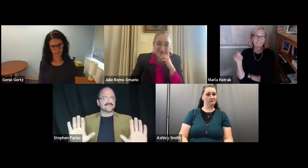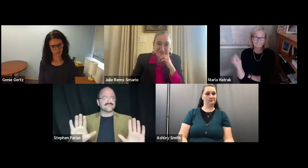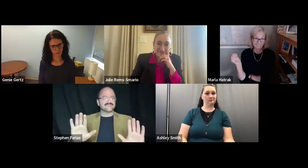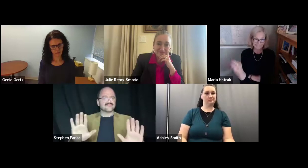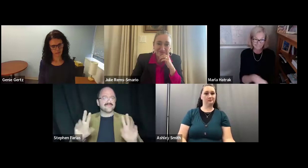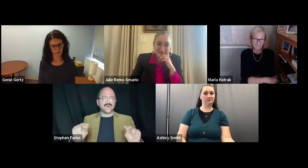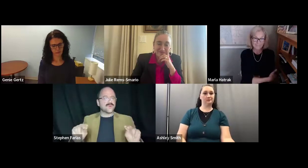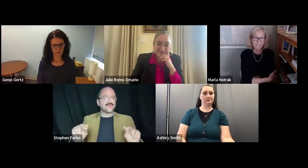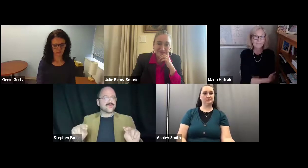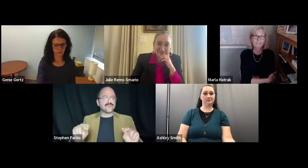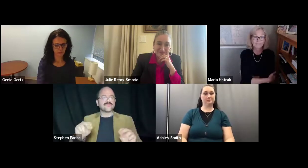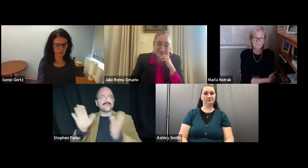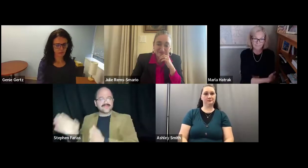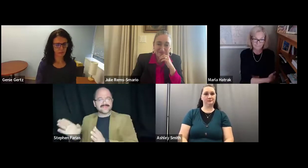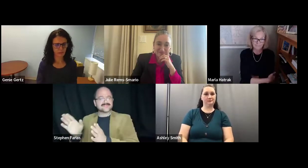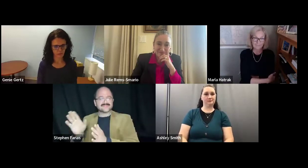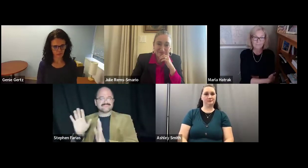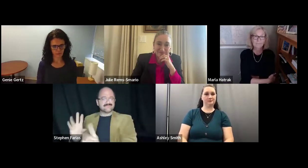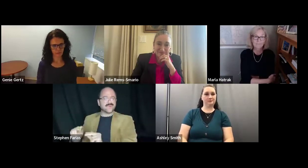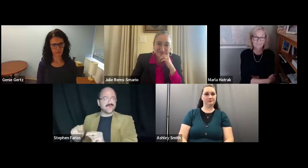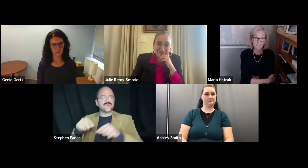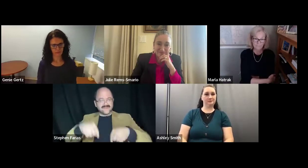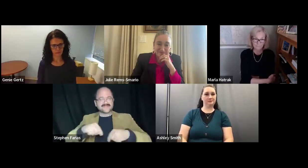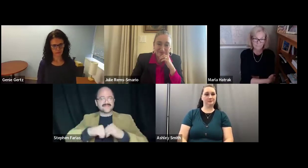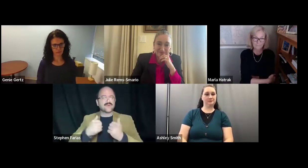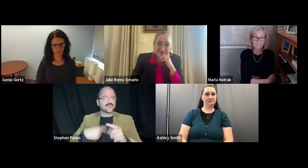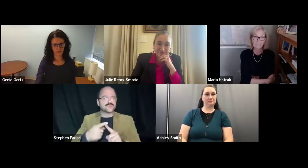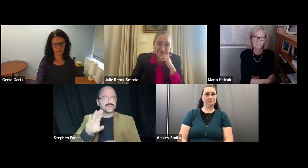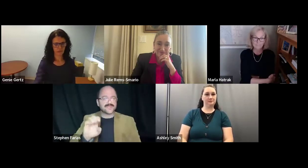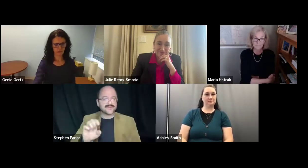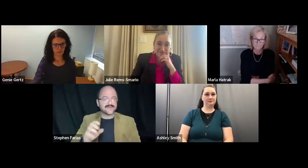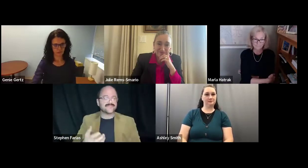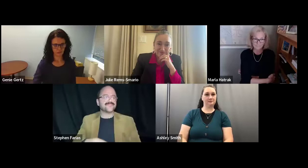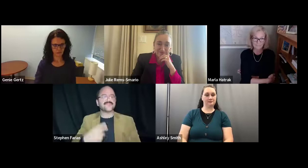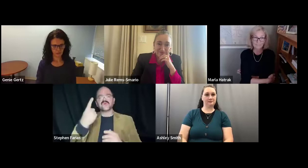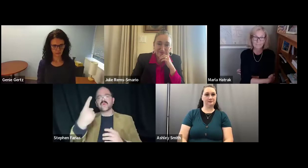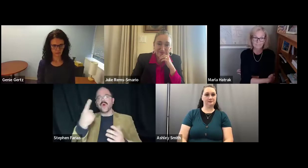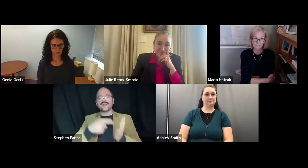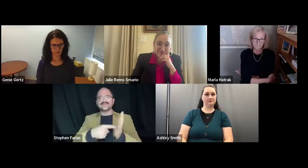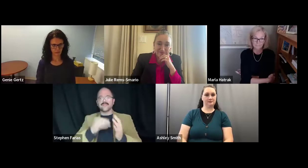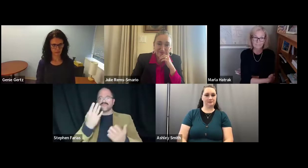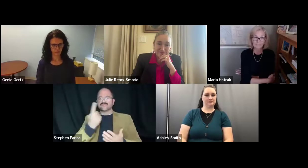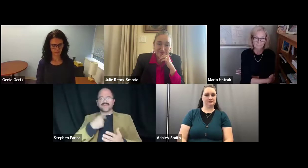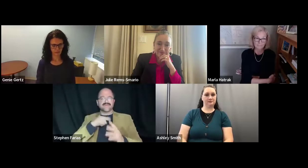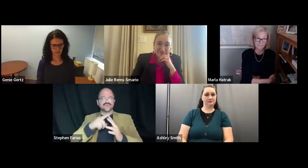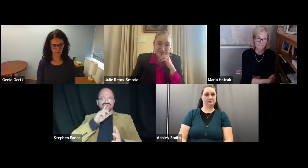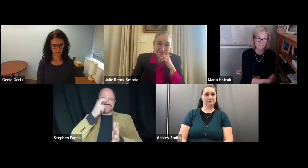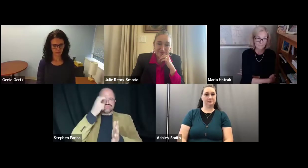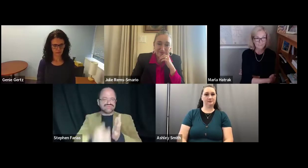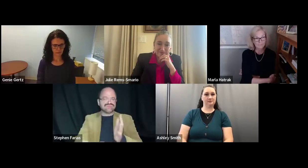line in the sand sometimes and just say, absolutely not. It's no, this is how it's going to be.